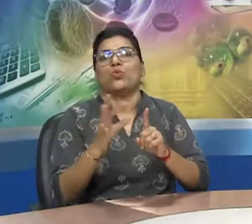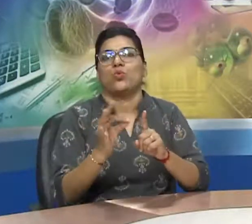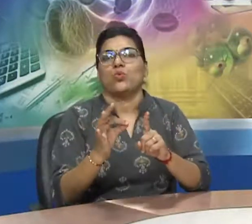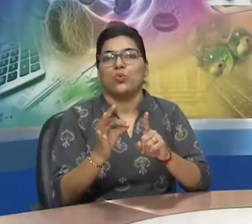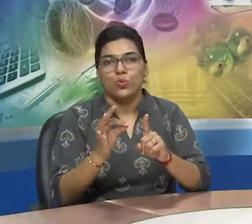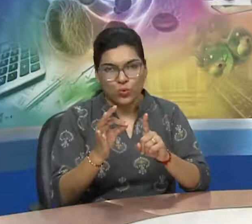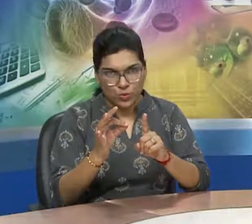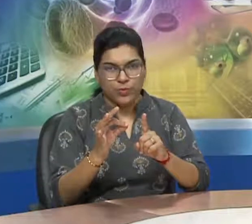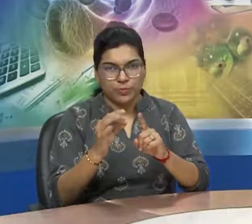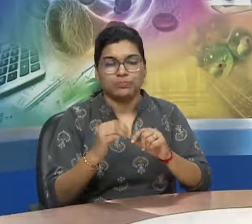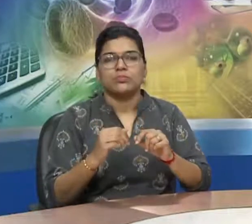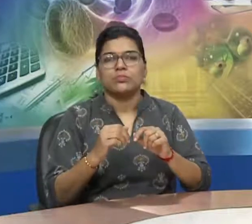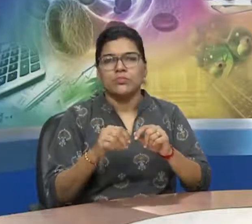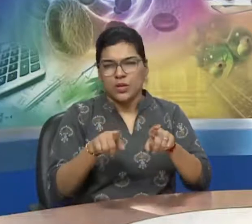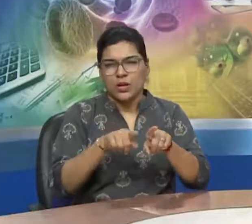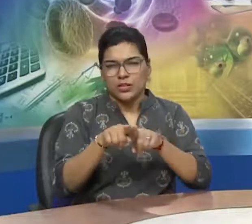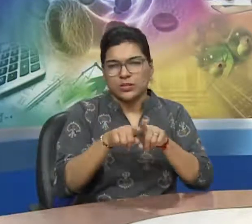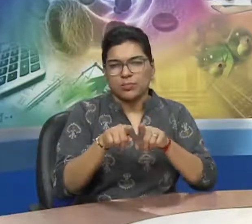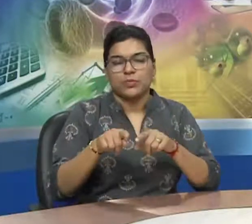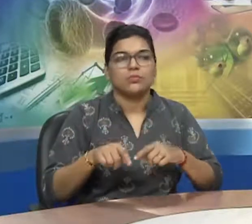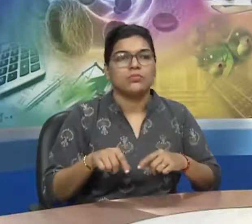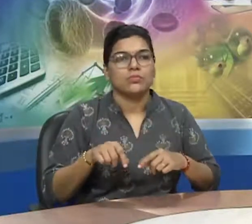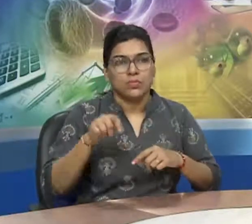It means normally acceptable.